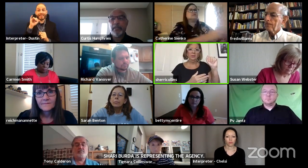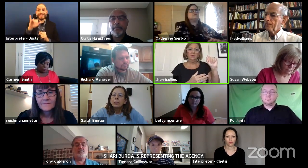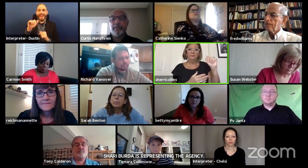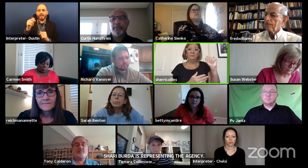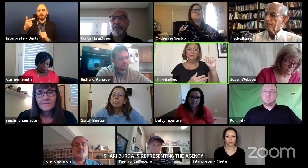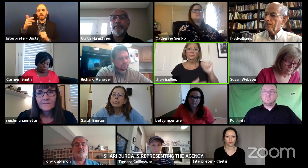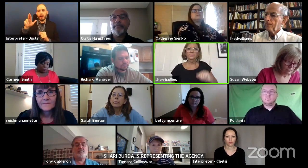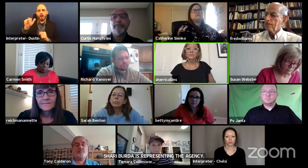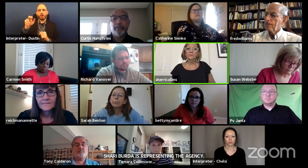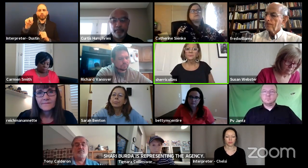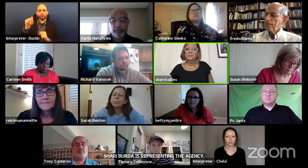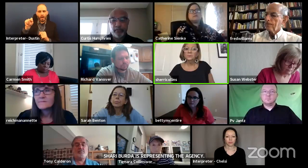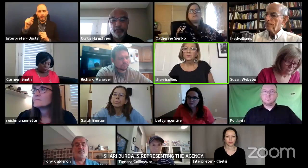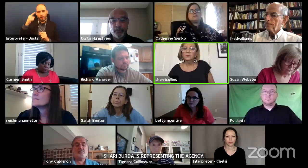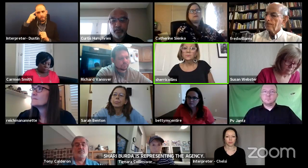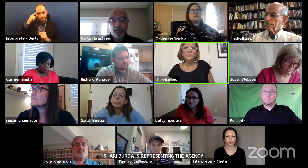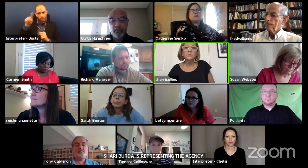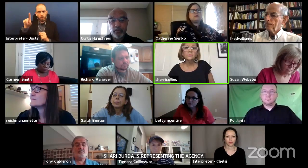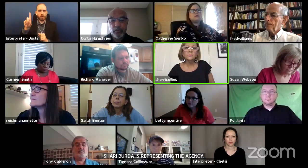DEMA.